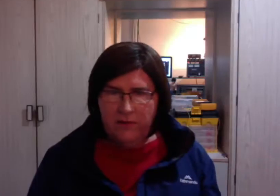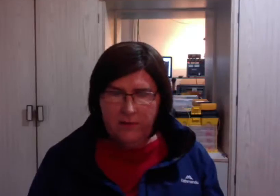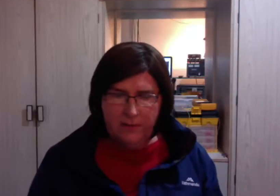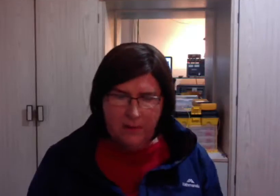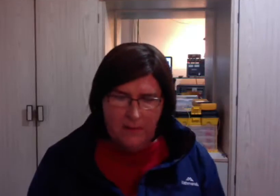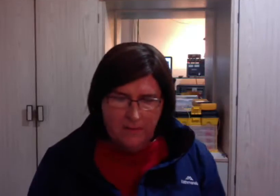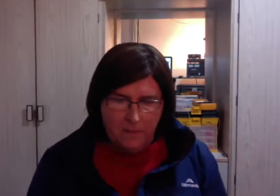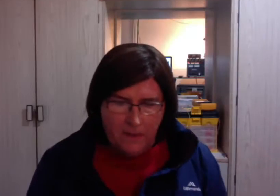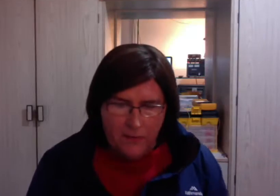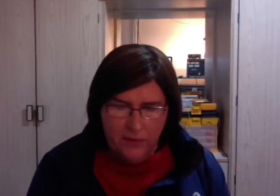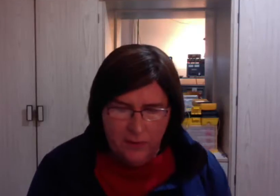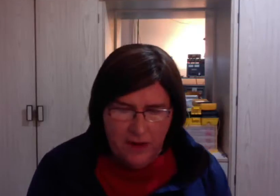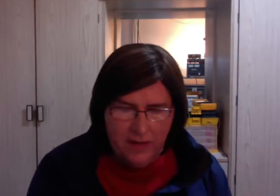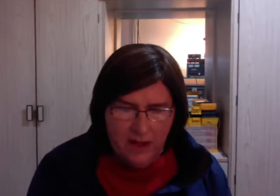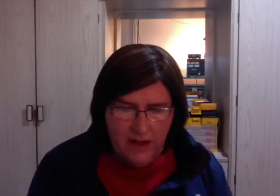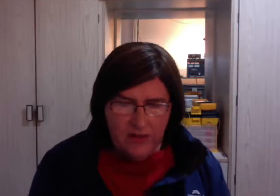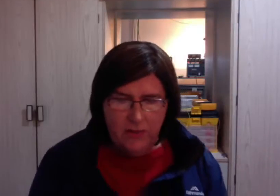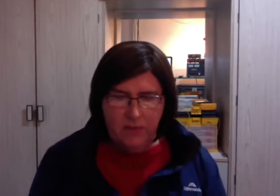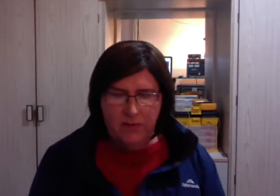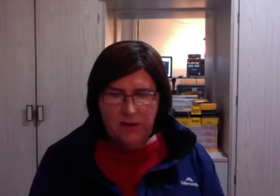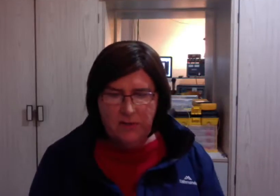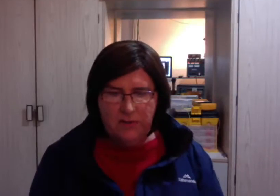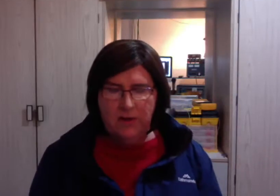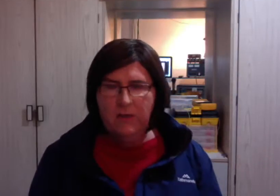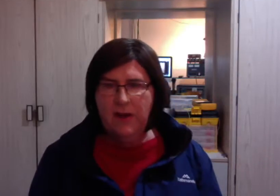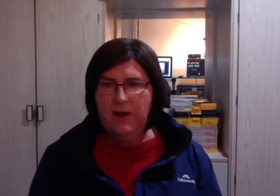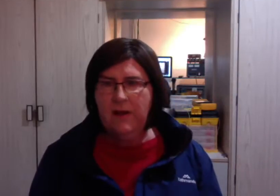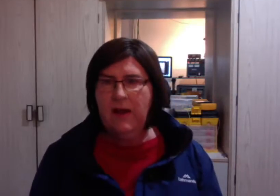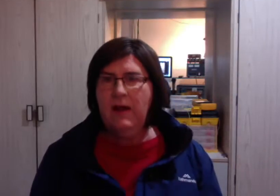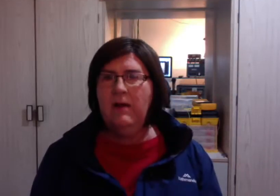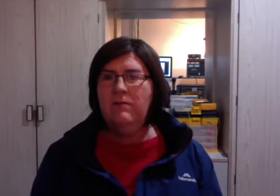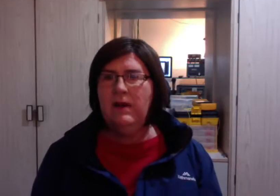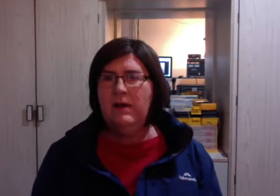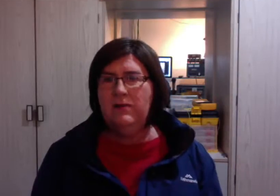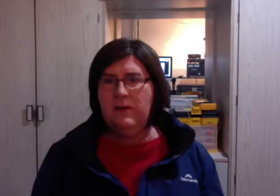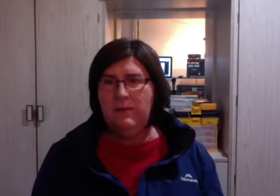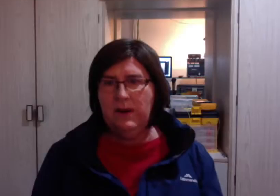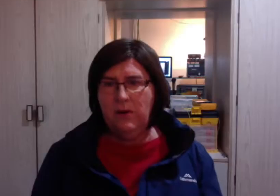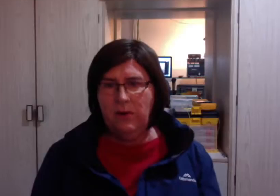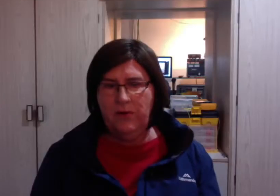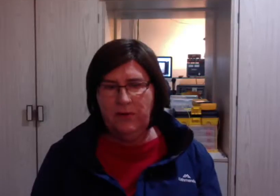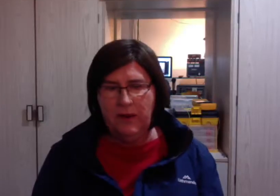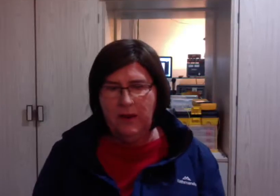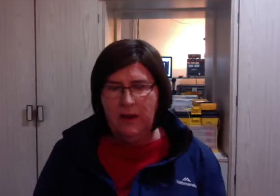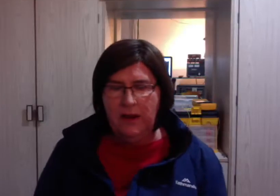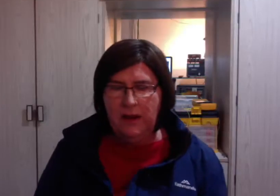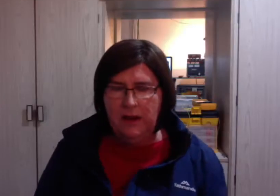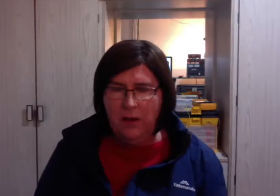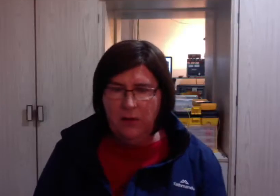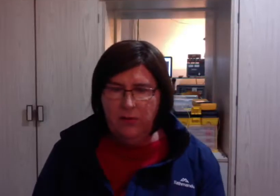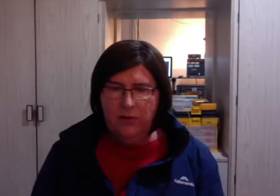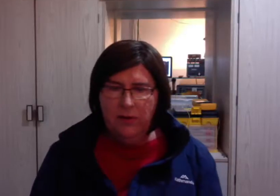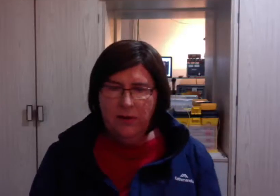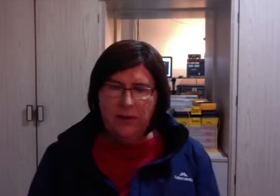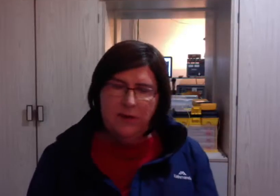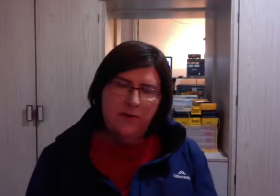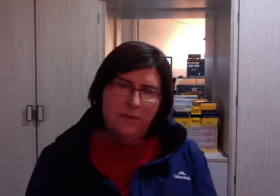trips. So now the Hay trip is an interesting one, really interesting because it goes into the mouth